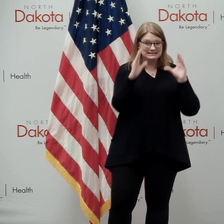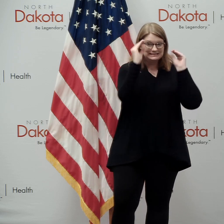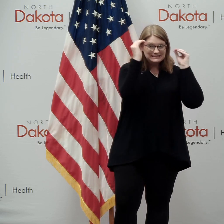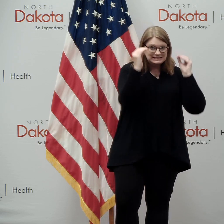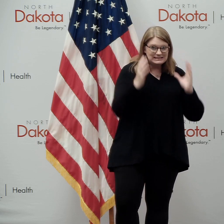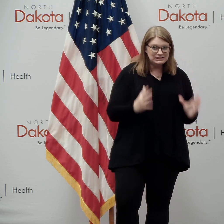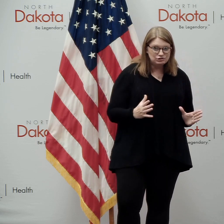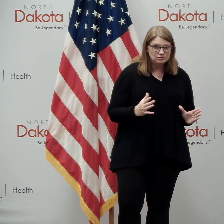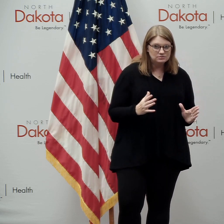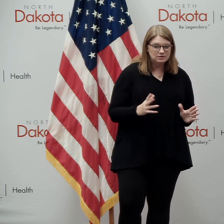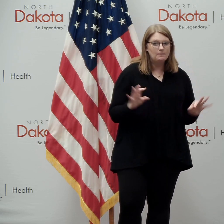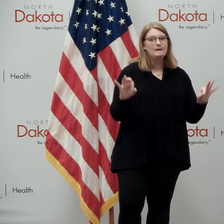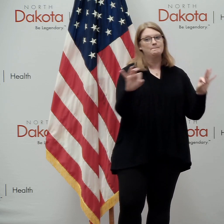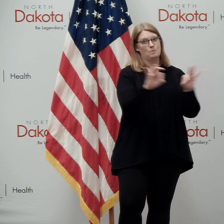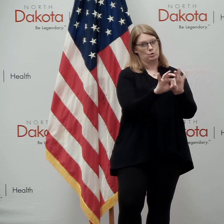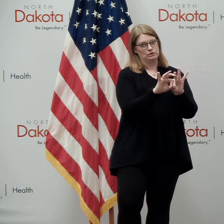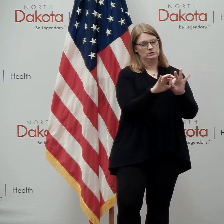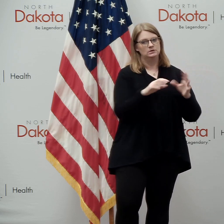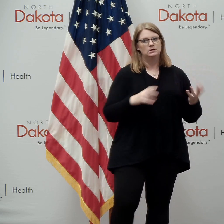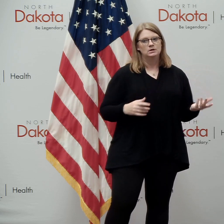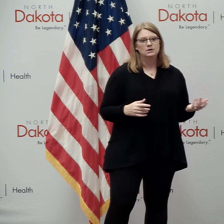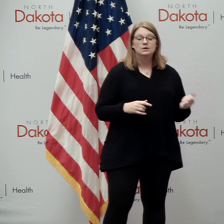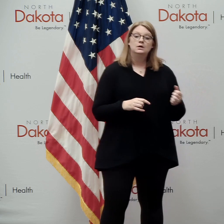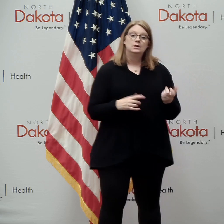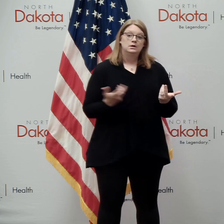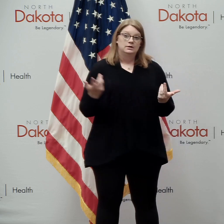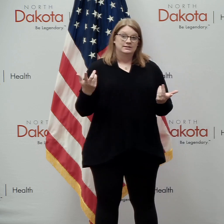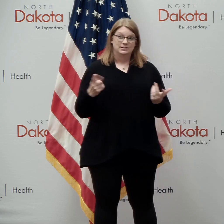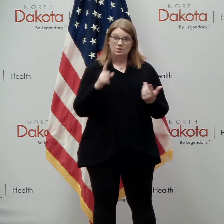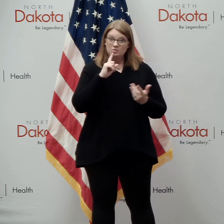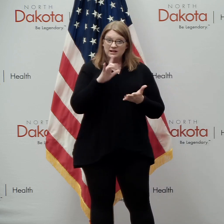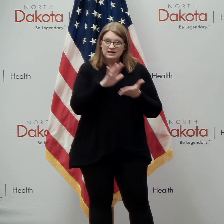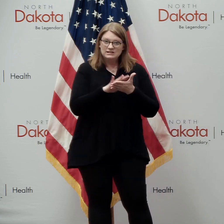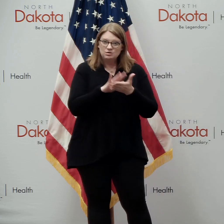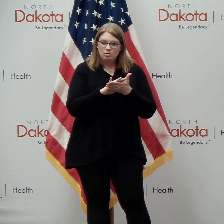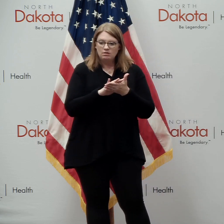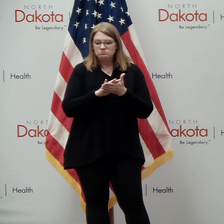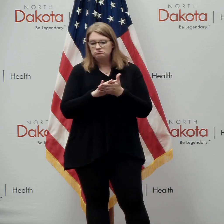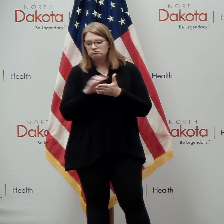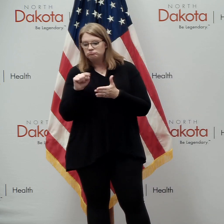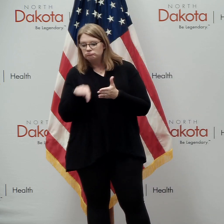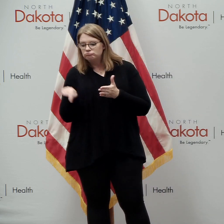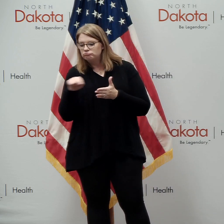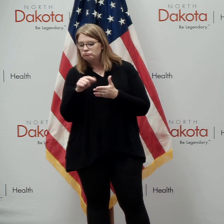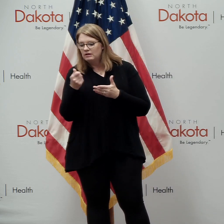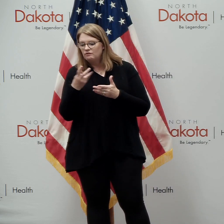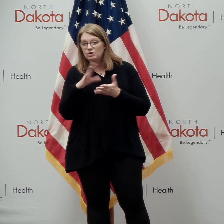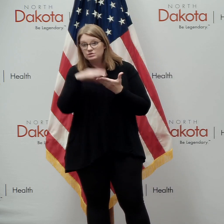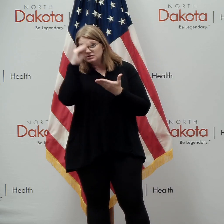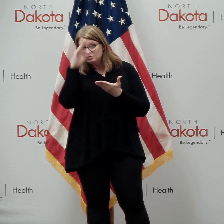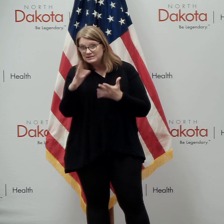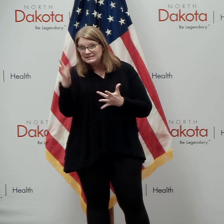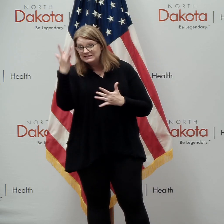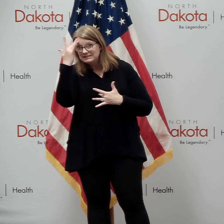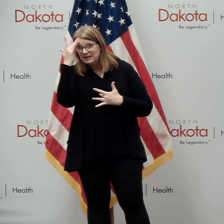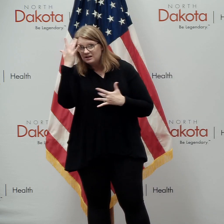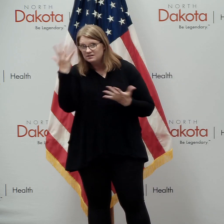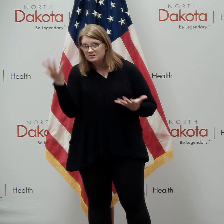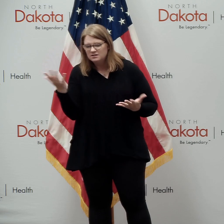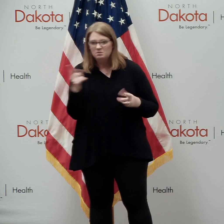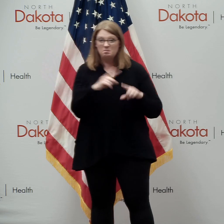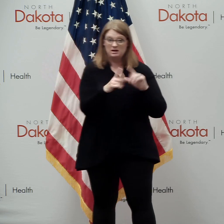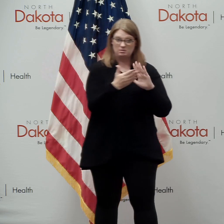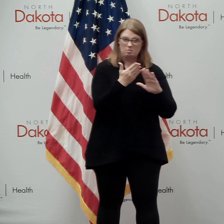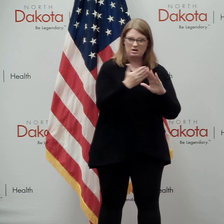are central. You can run a school without a few students who may be homesick, but it's impossible to run a